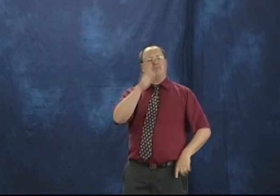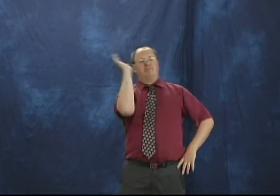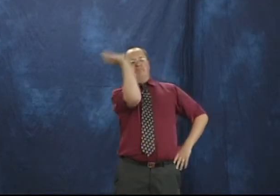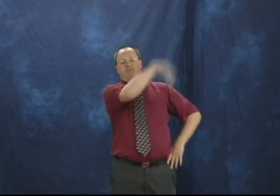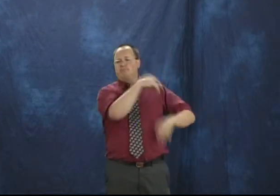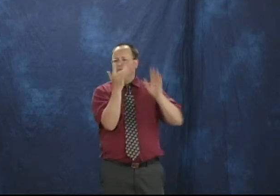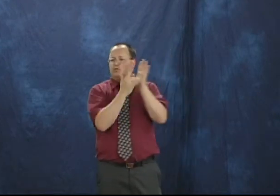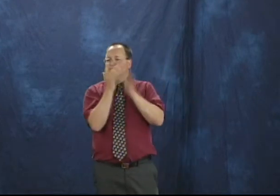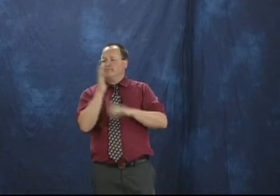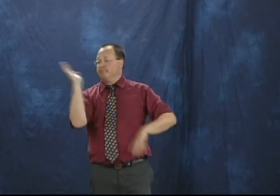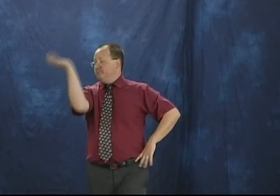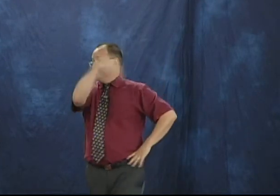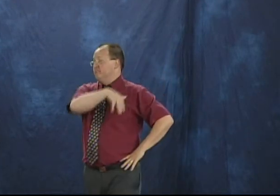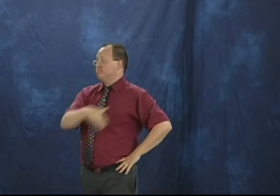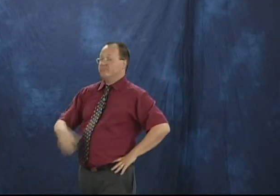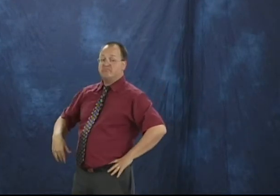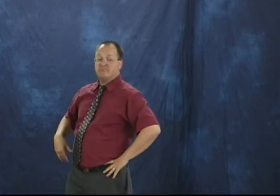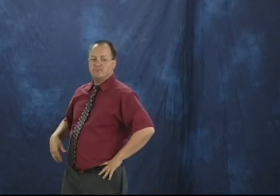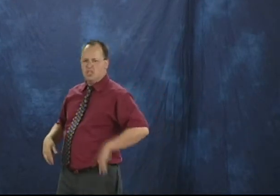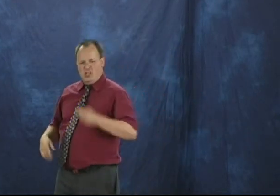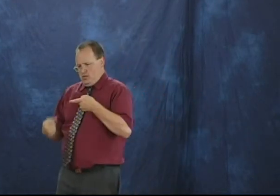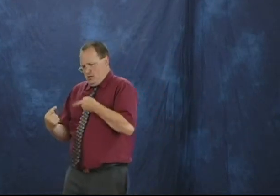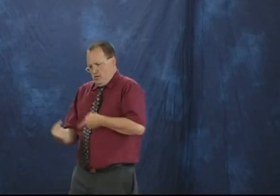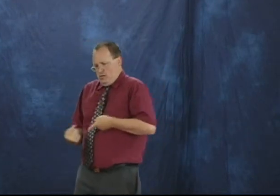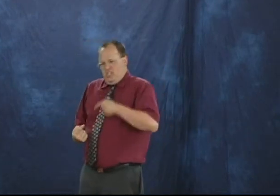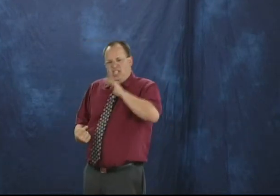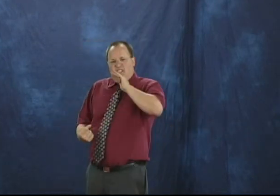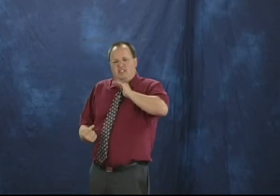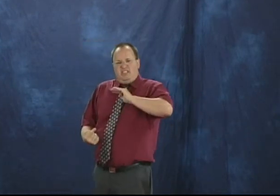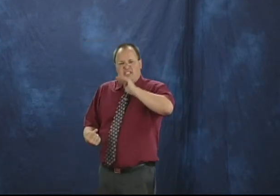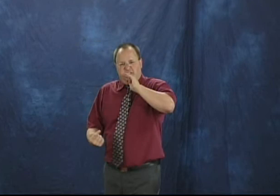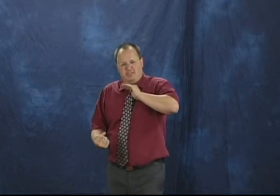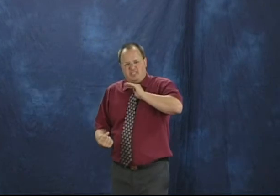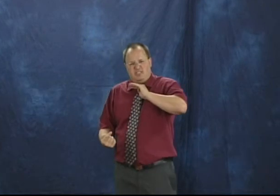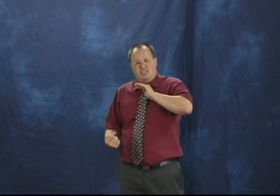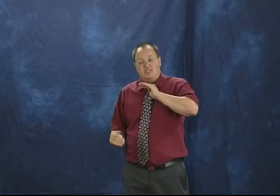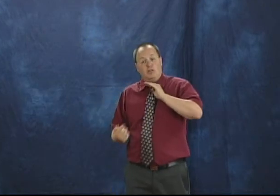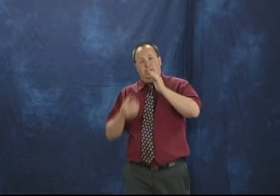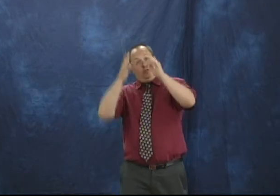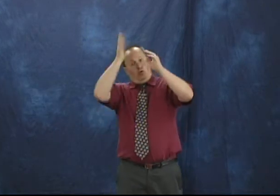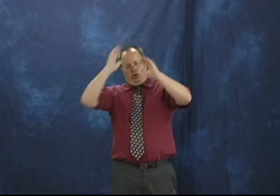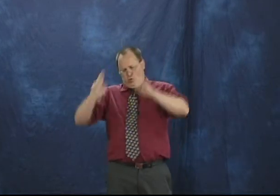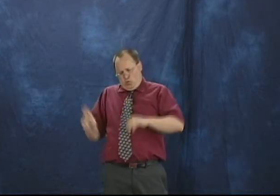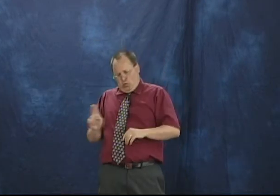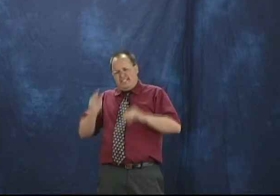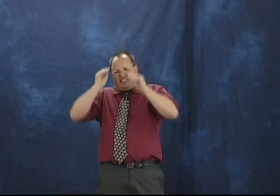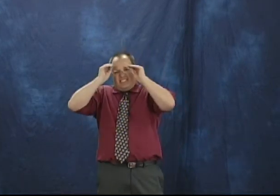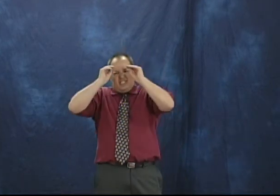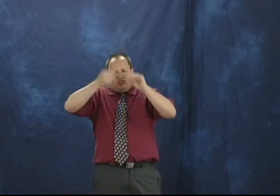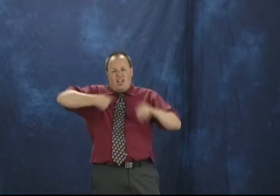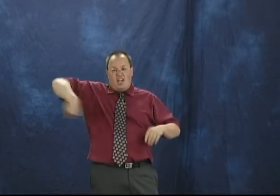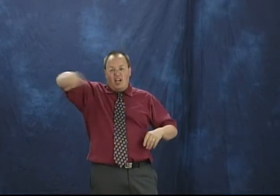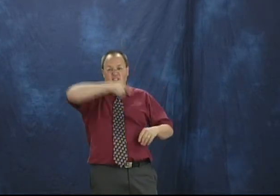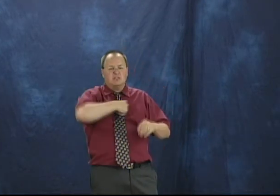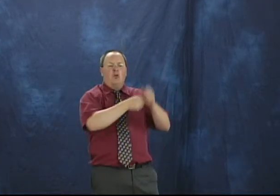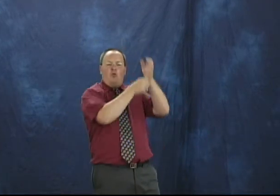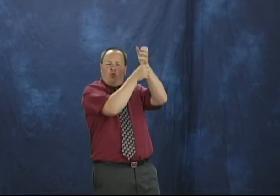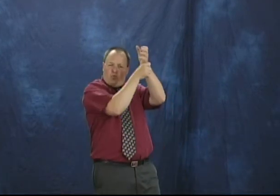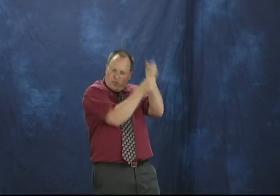If we didn't struggle with sin, we wouldn't trust in him. But that frustration over our